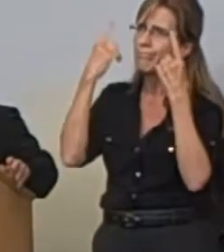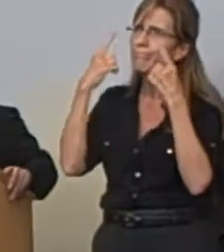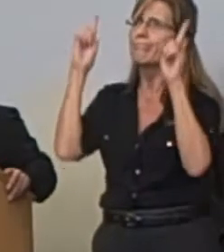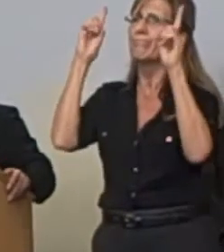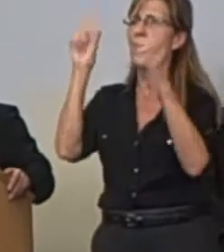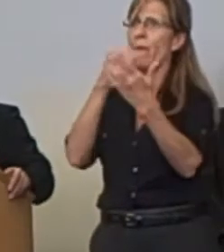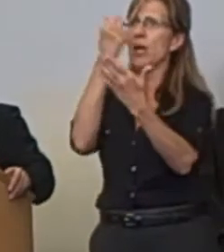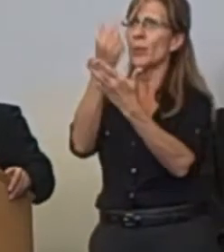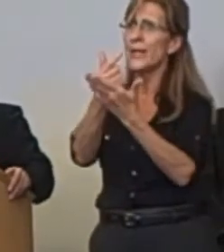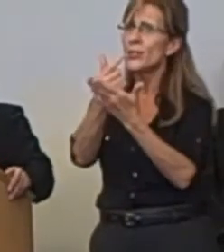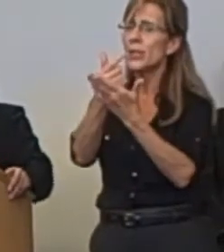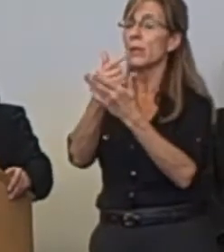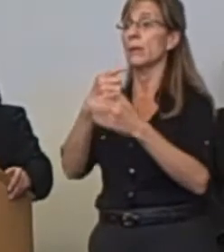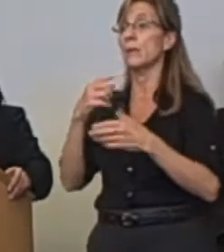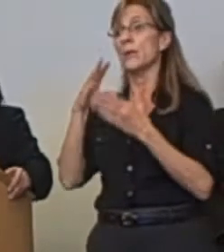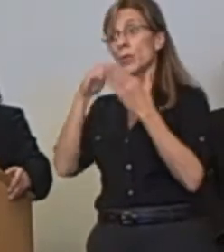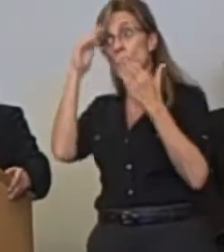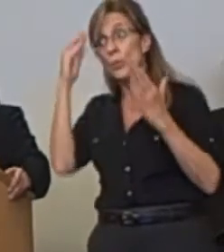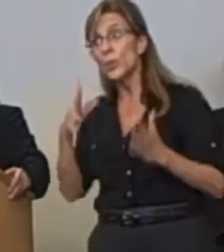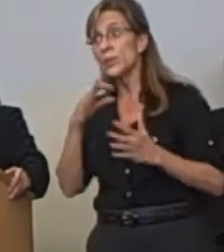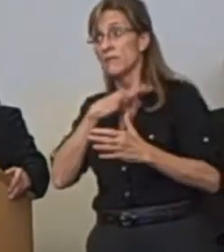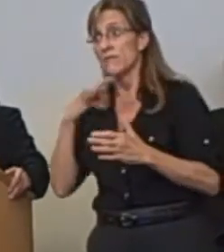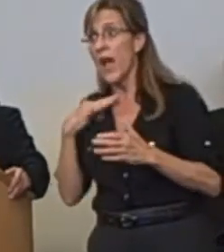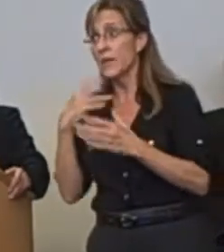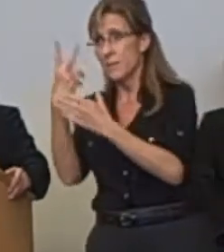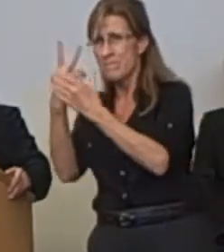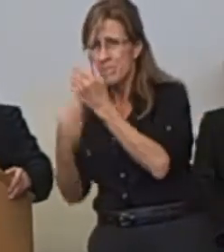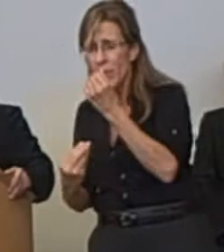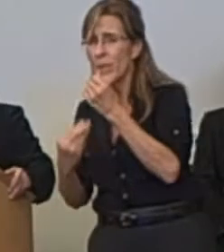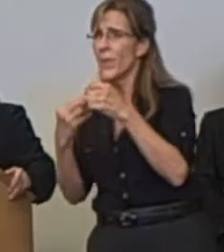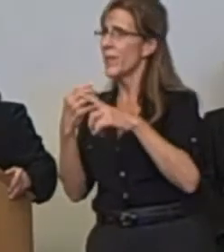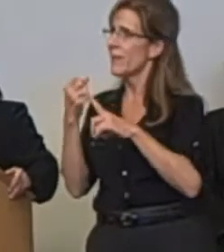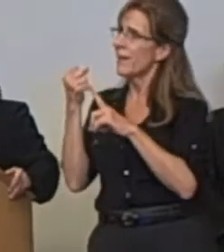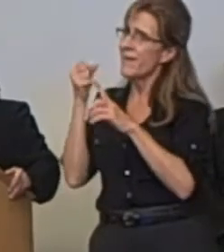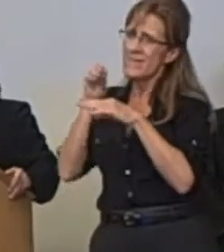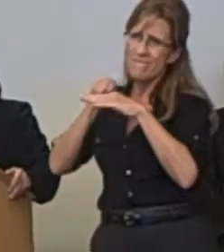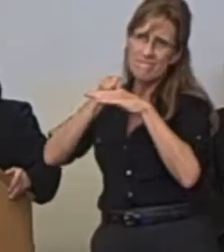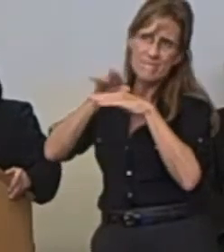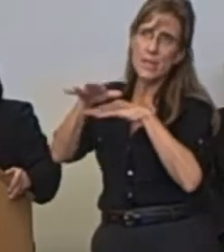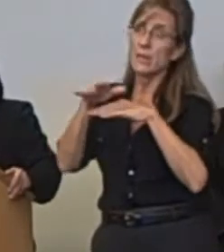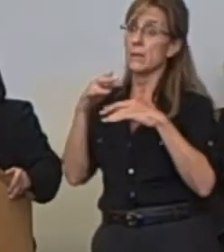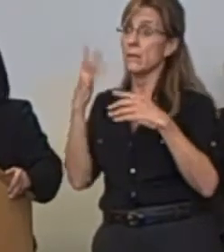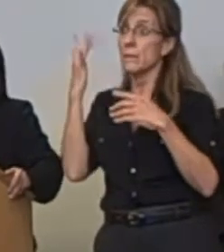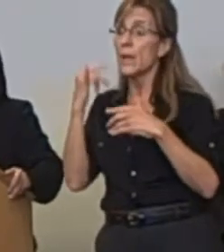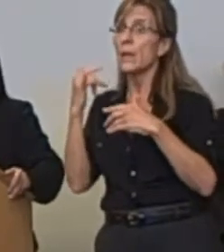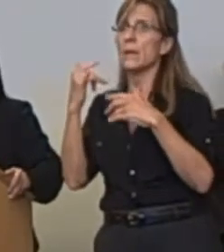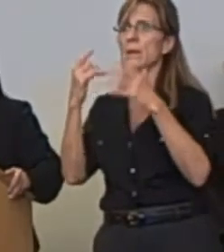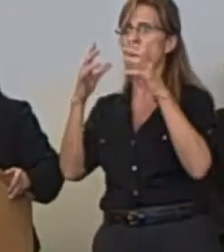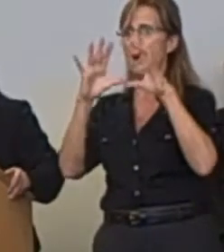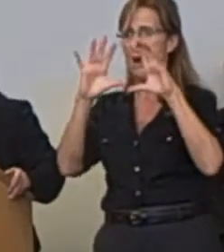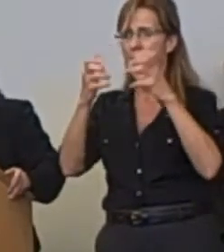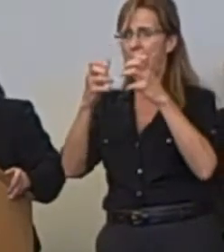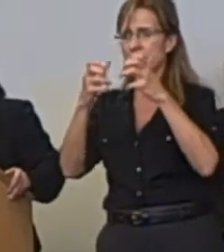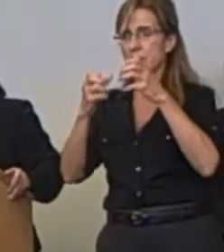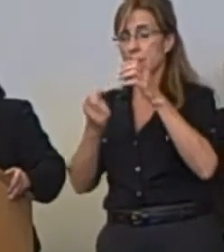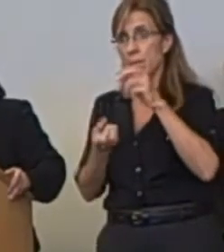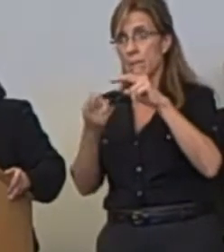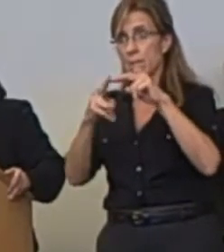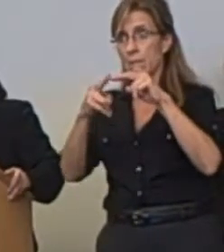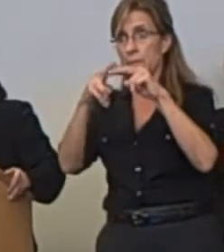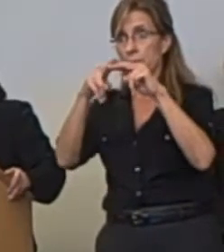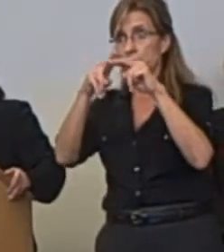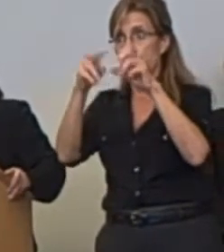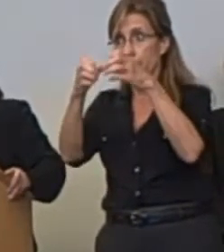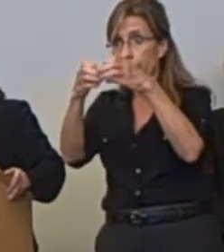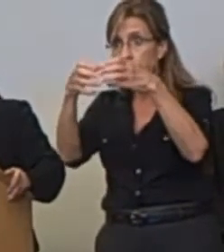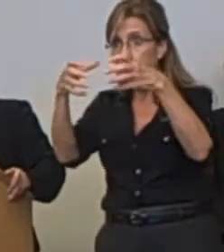Students and faculty alike have been hit hard by ballooning class sizes. We have watched as